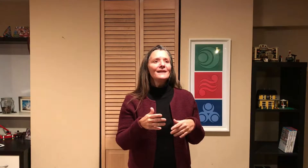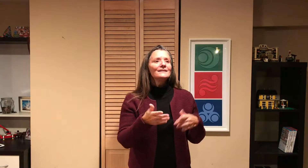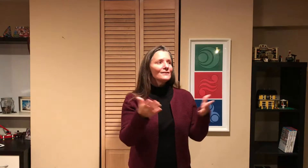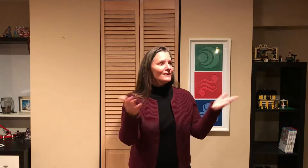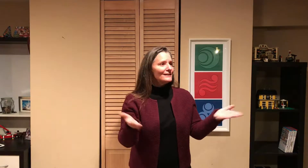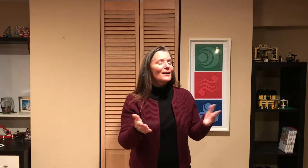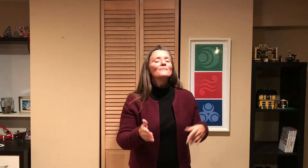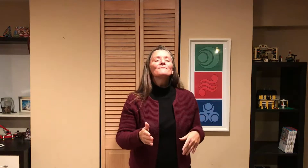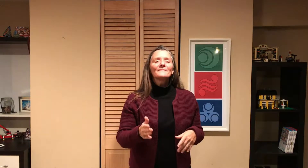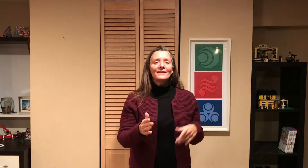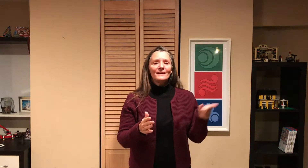so let's go.